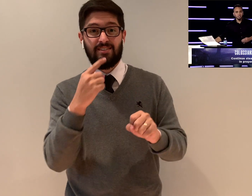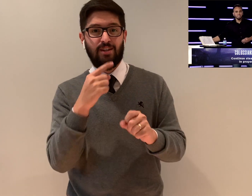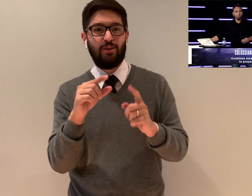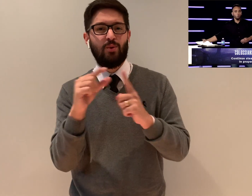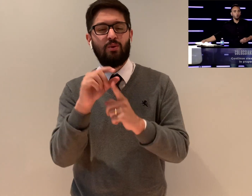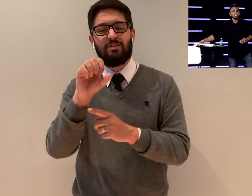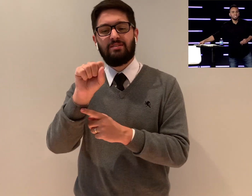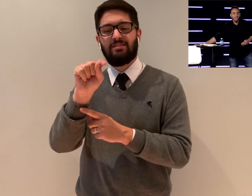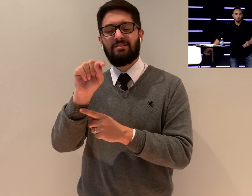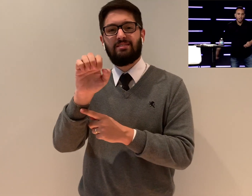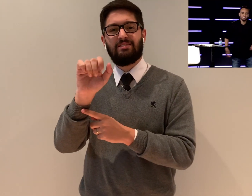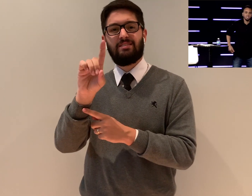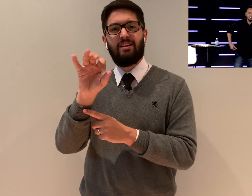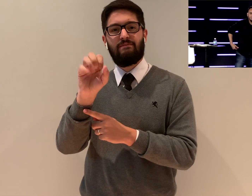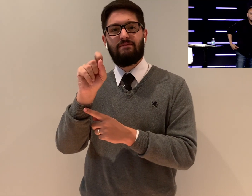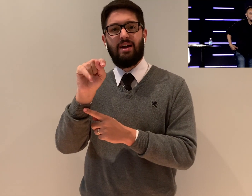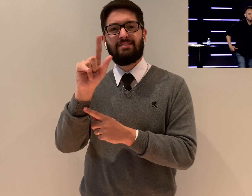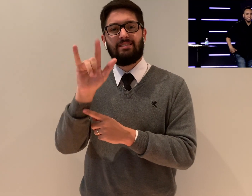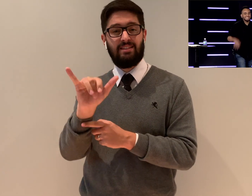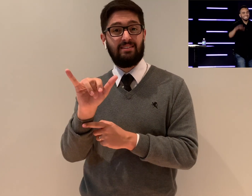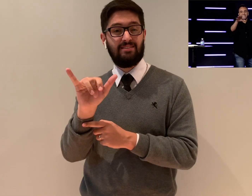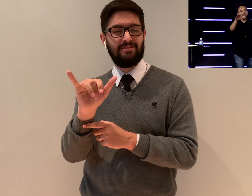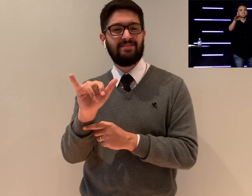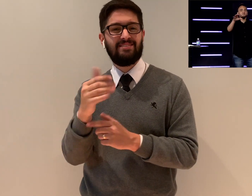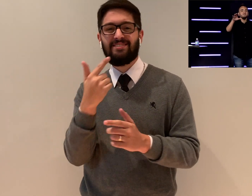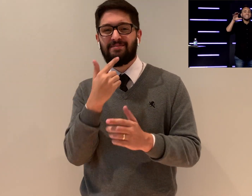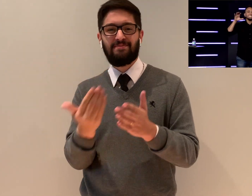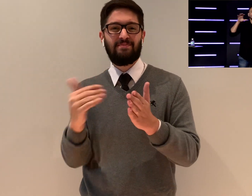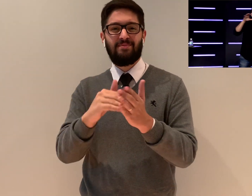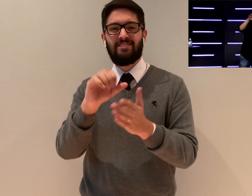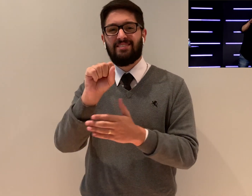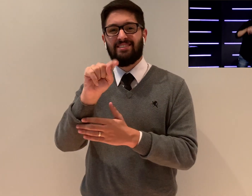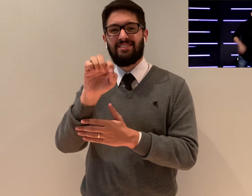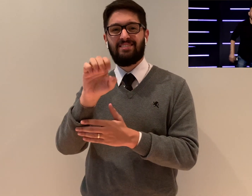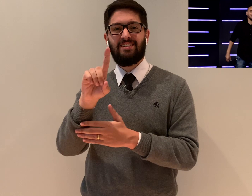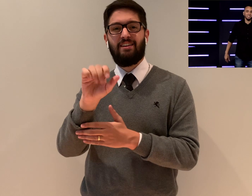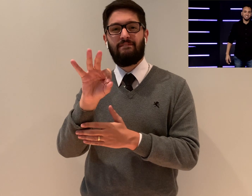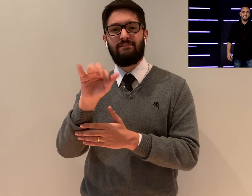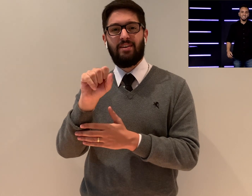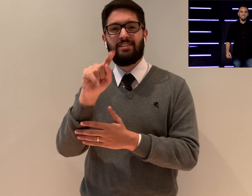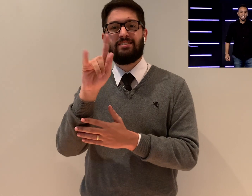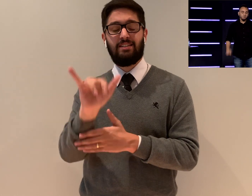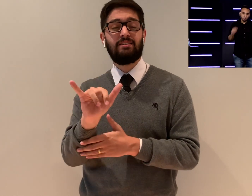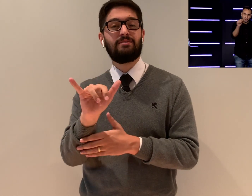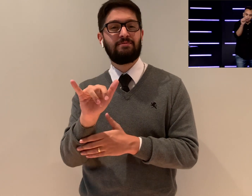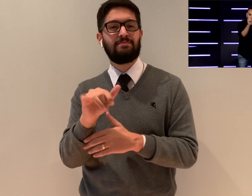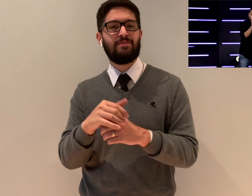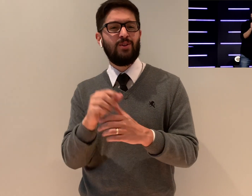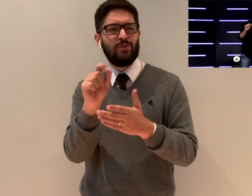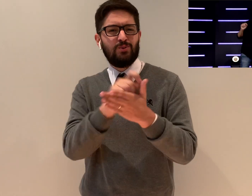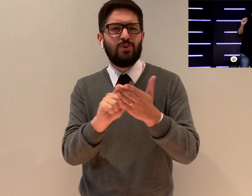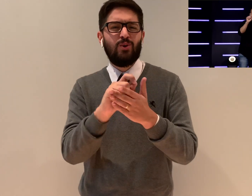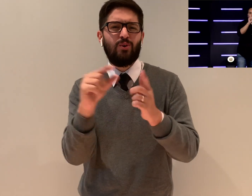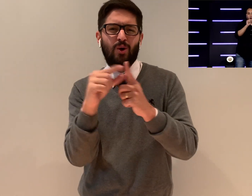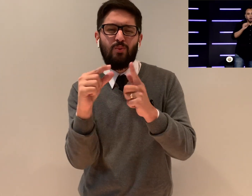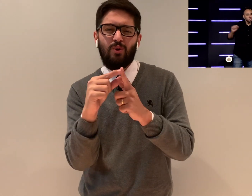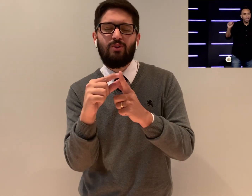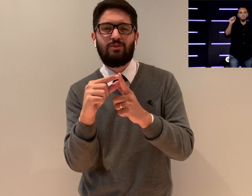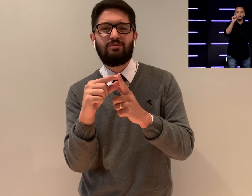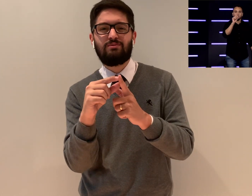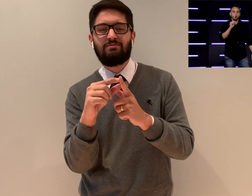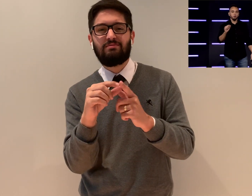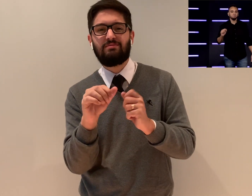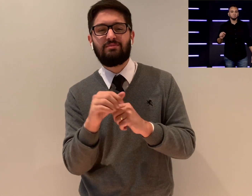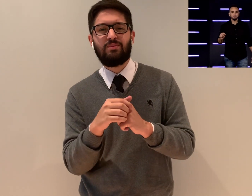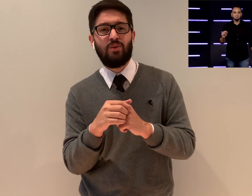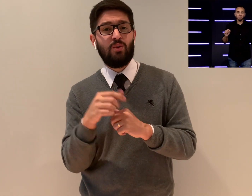you are, you can say the word steadfastly. Say it like you mean it, steadfastly. If you're taking notes, I want you to circle or underline